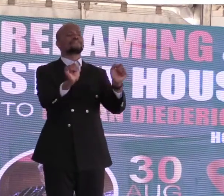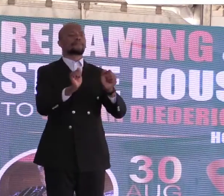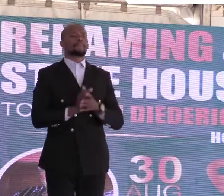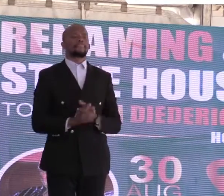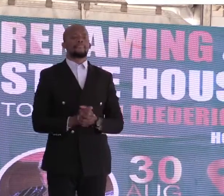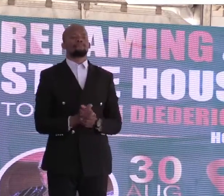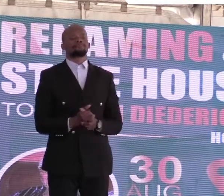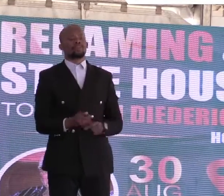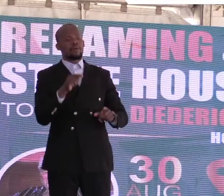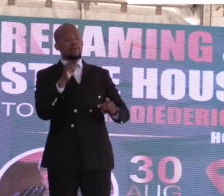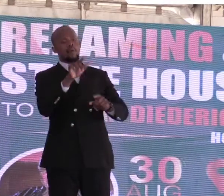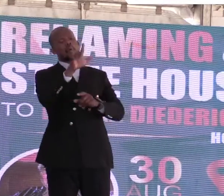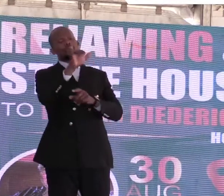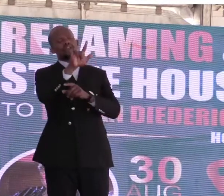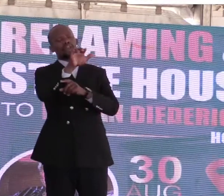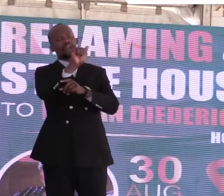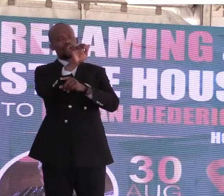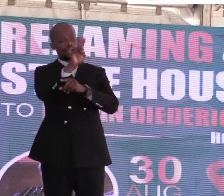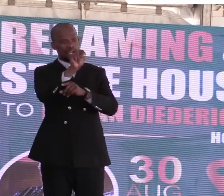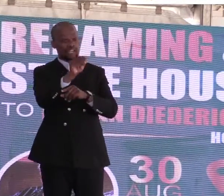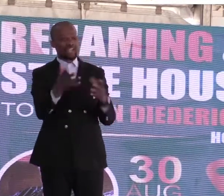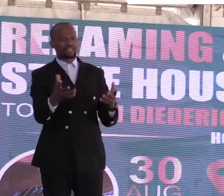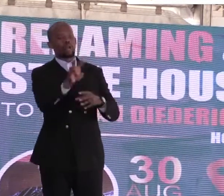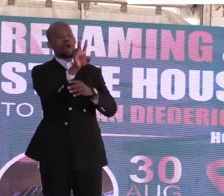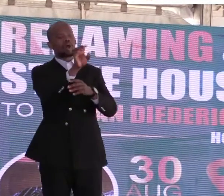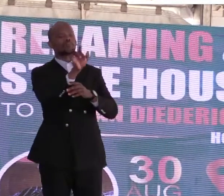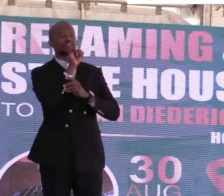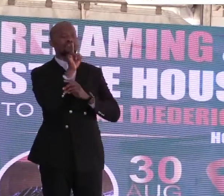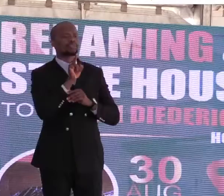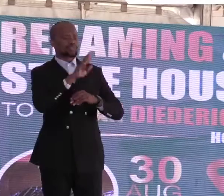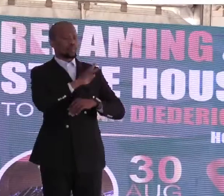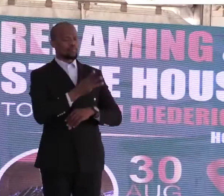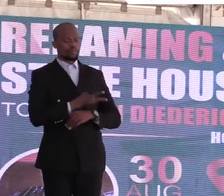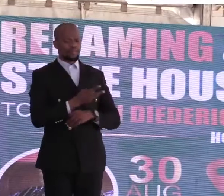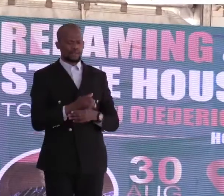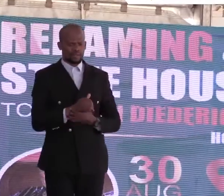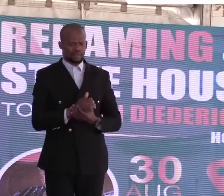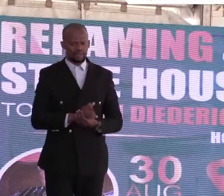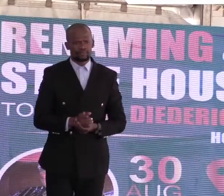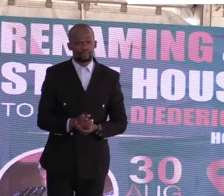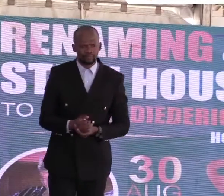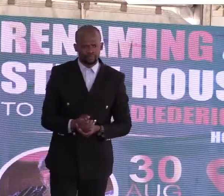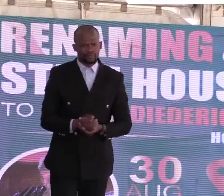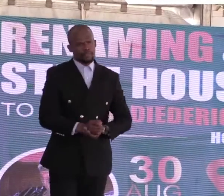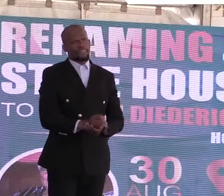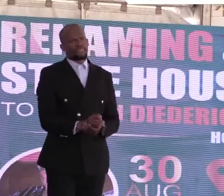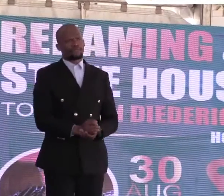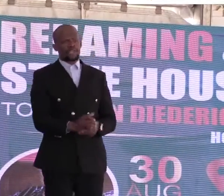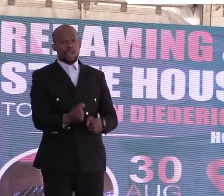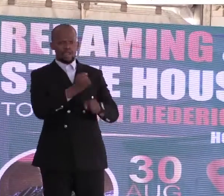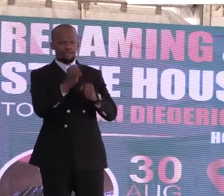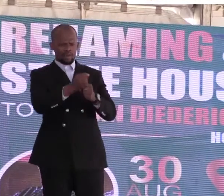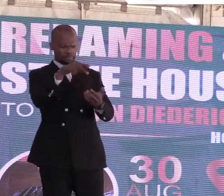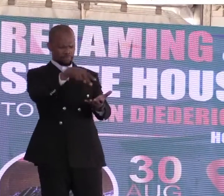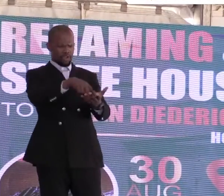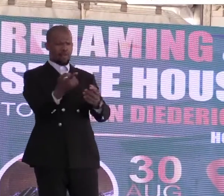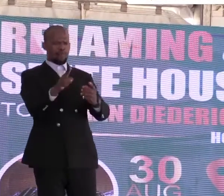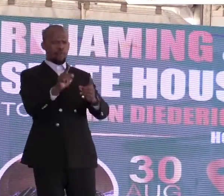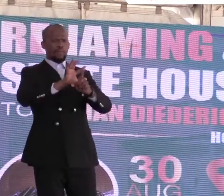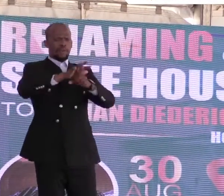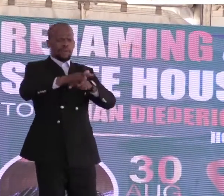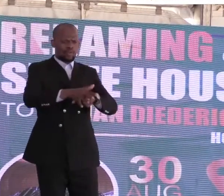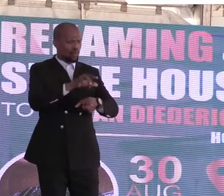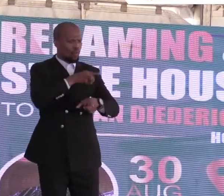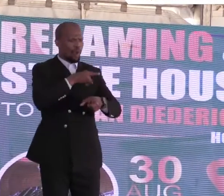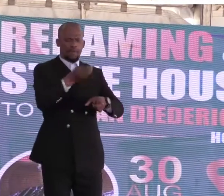Umama Lillian Diedericks and the 20,000 other women didn't take a stand against the brutal apartheid regime so that